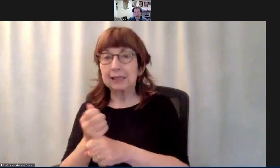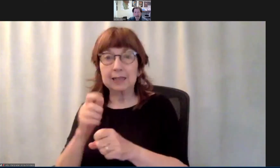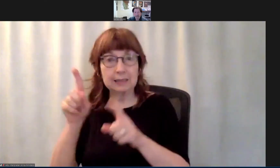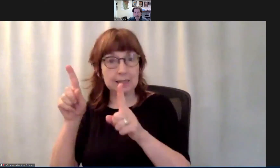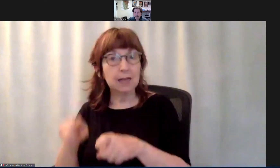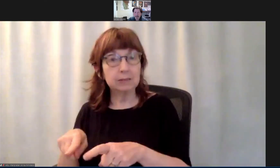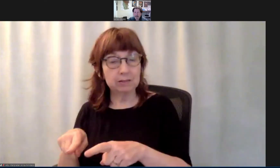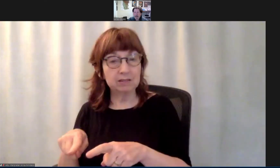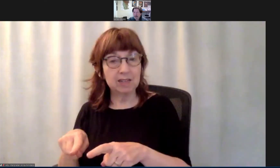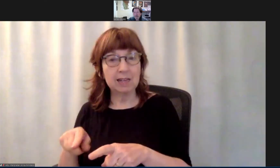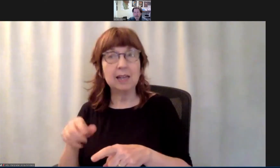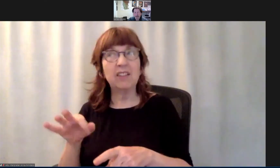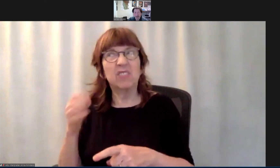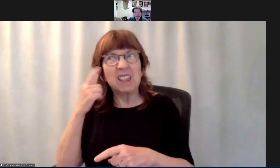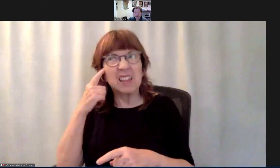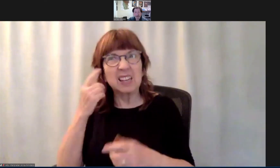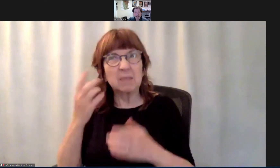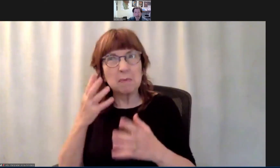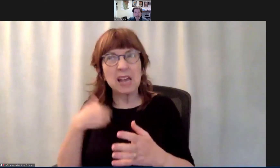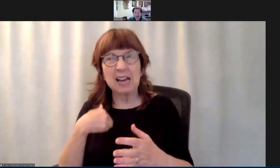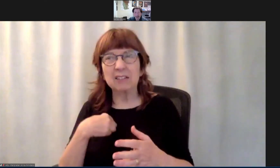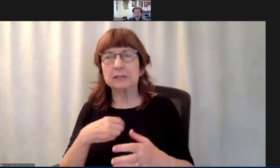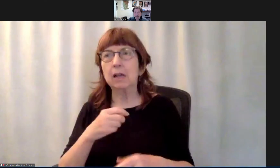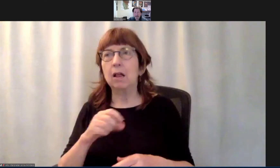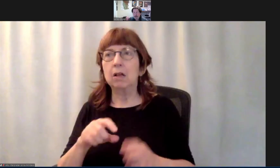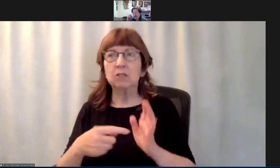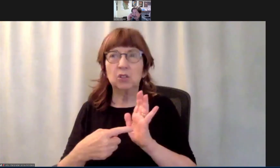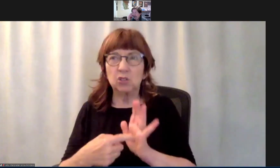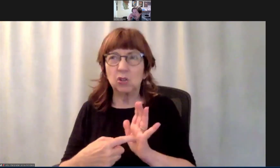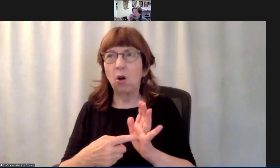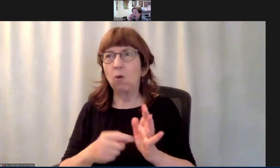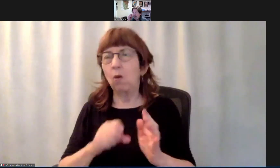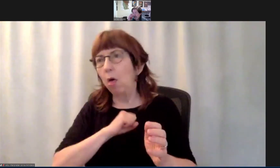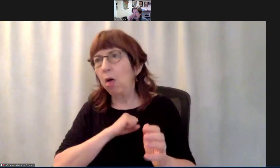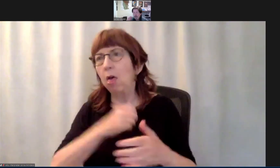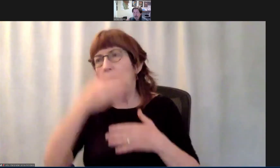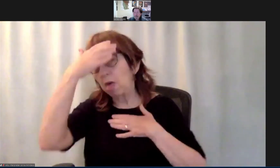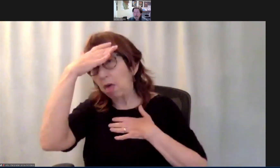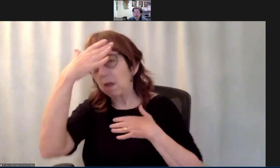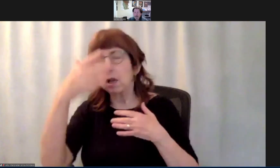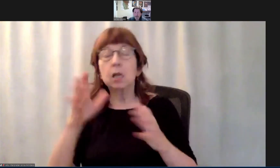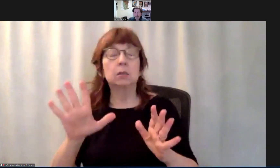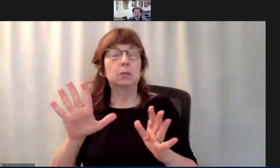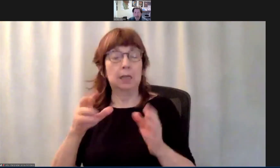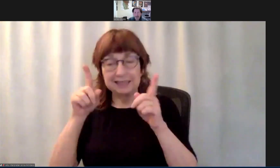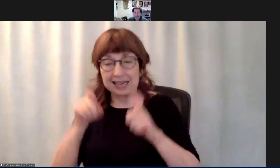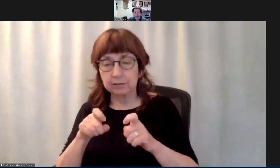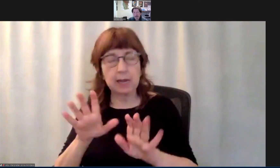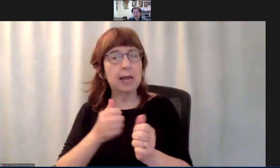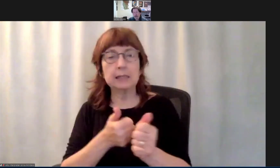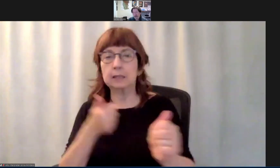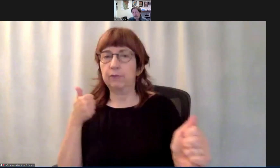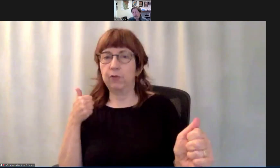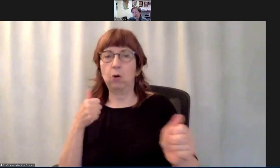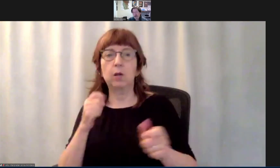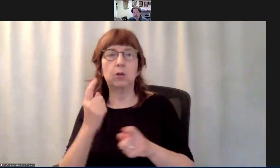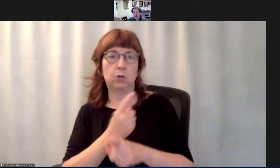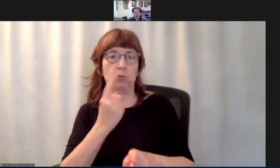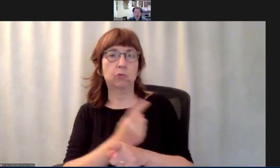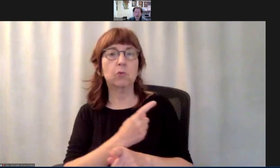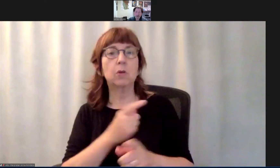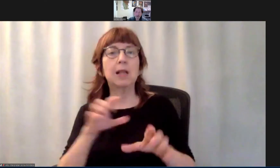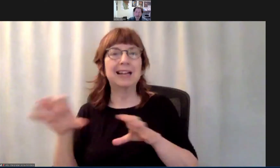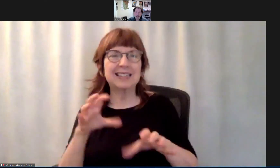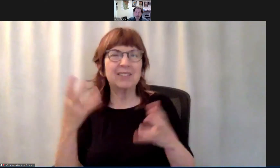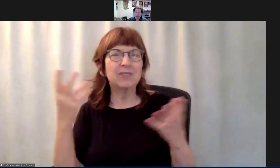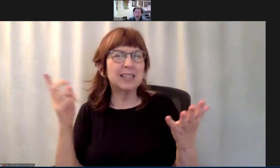and if they think they may have symptoms, they should test, and they should stay away from their usual activities in